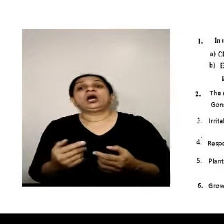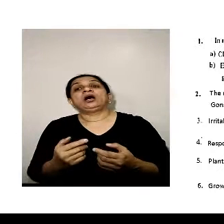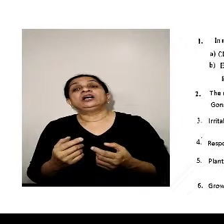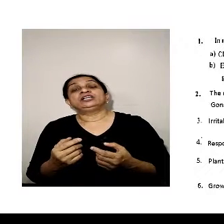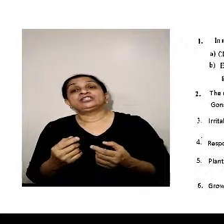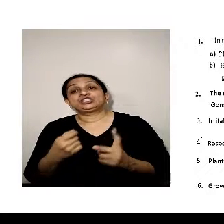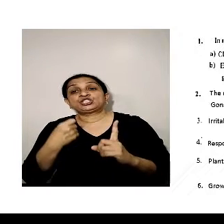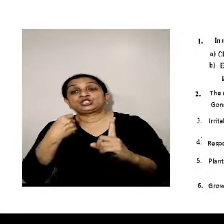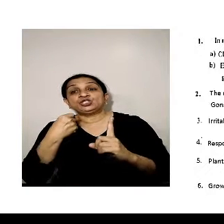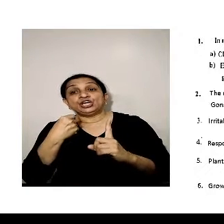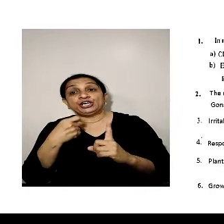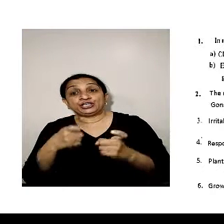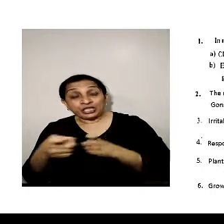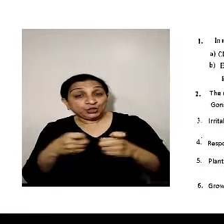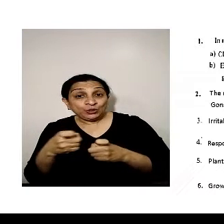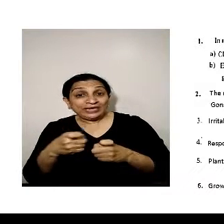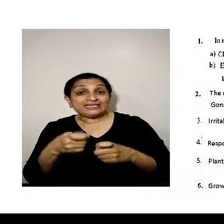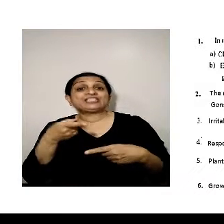growth